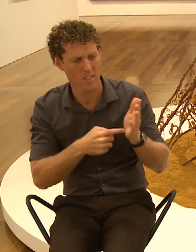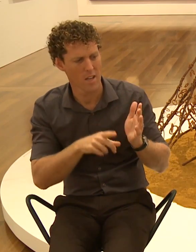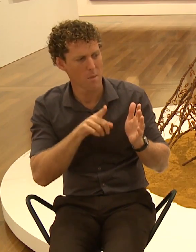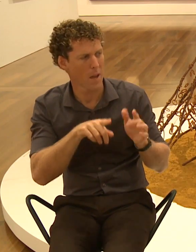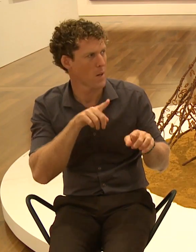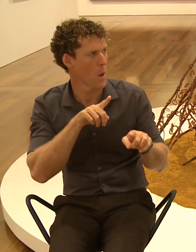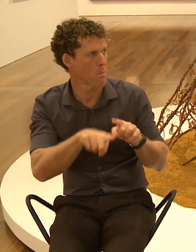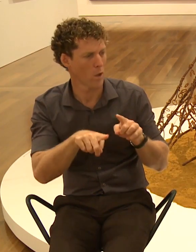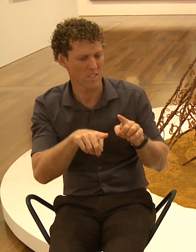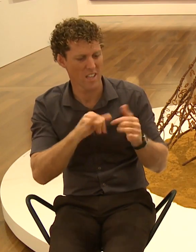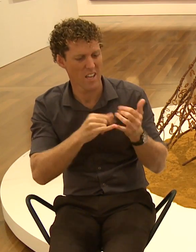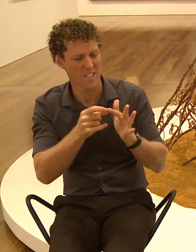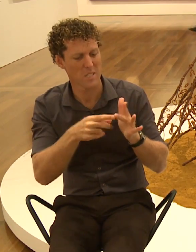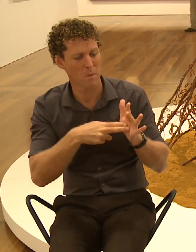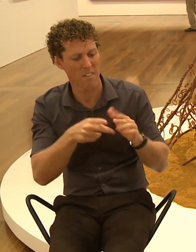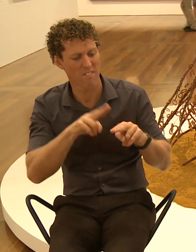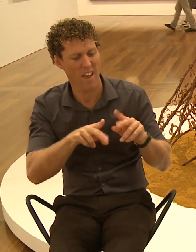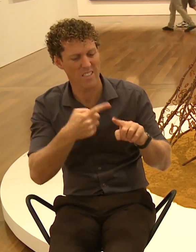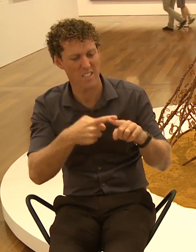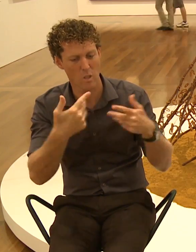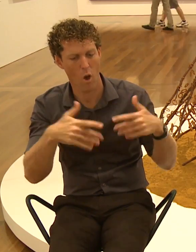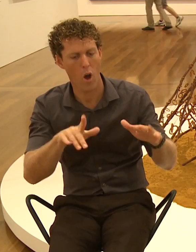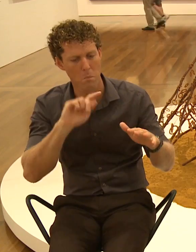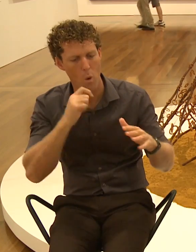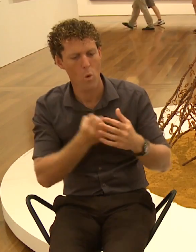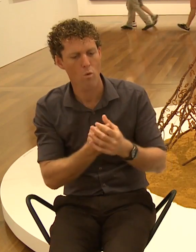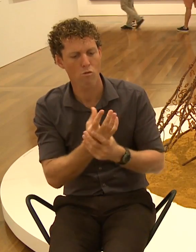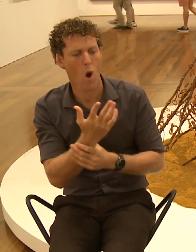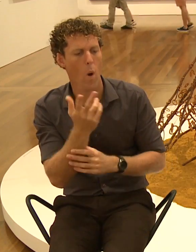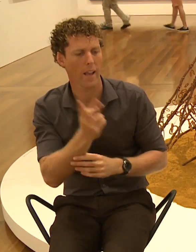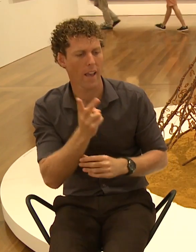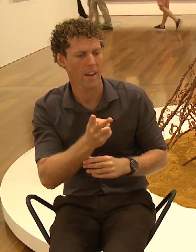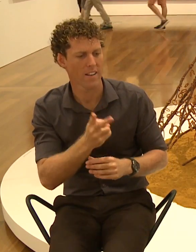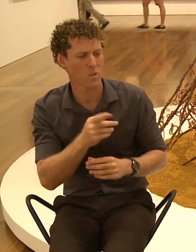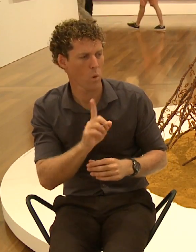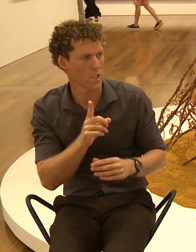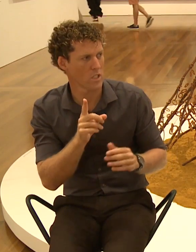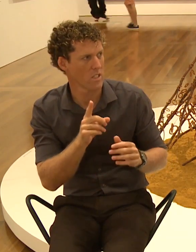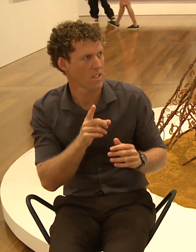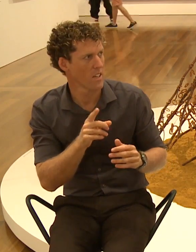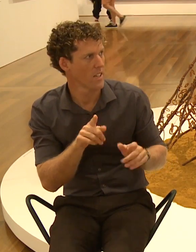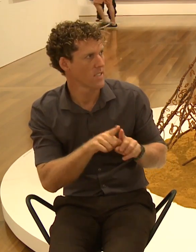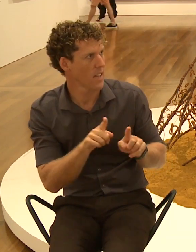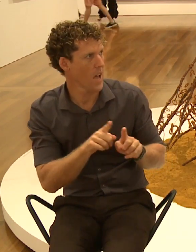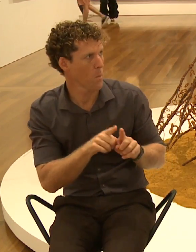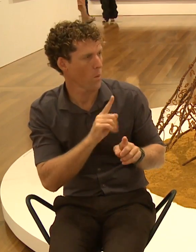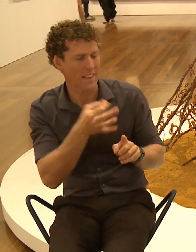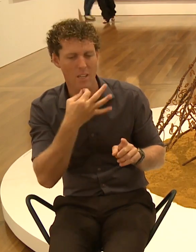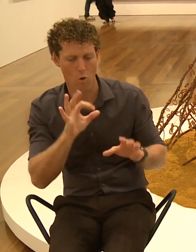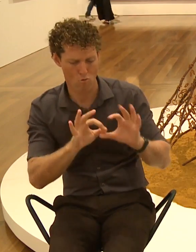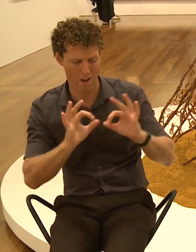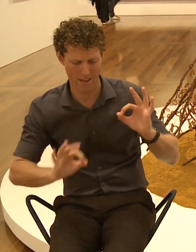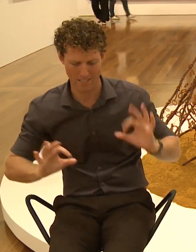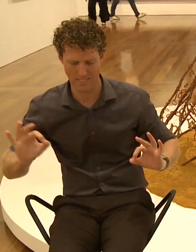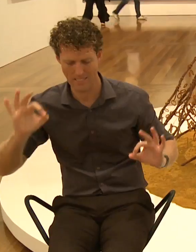majority of the Spinifex is gone, but it will grow back, and that's just what it does. And that is actually what these little rings are. The little